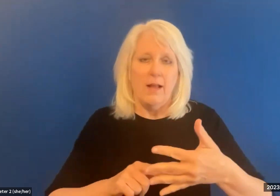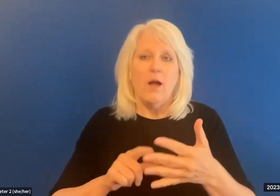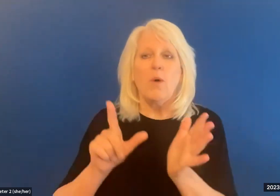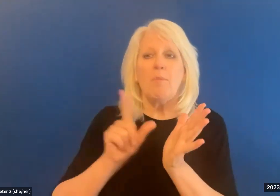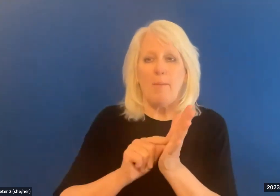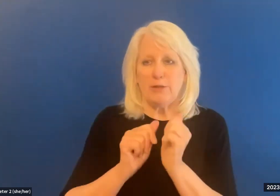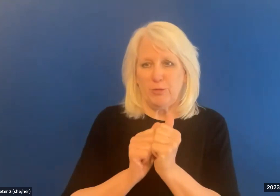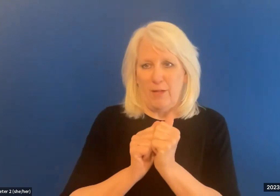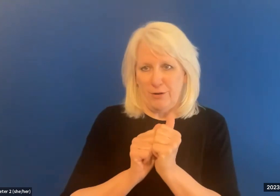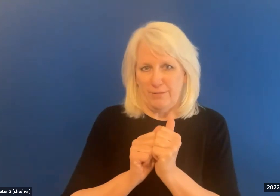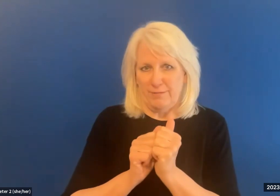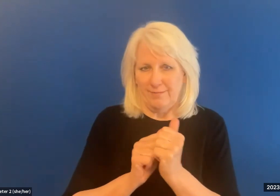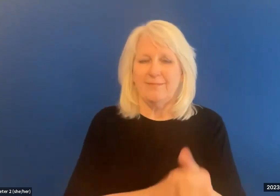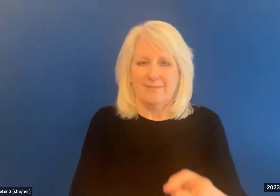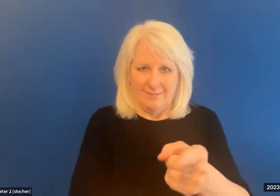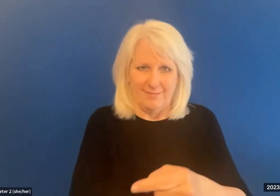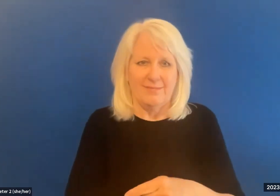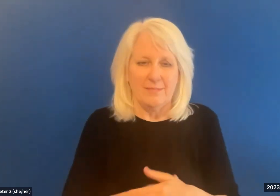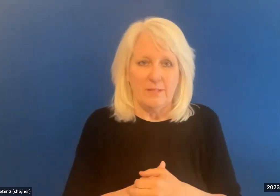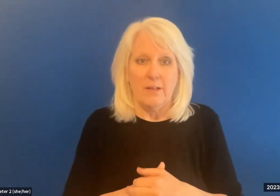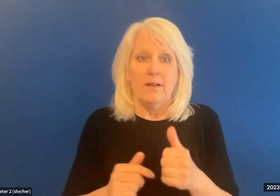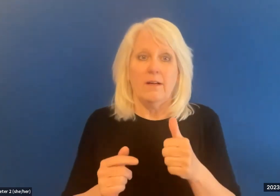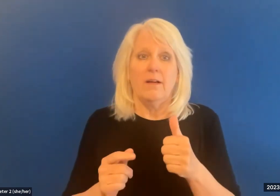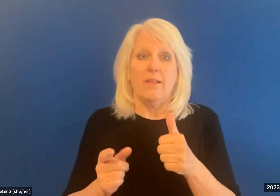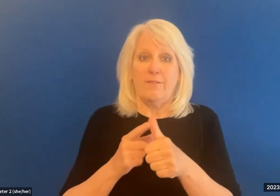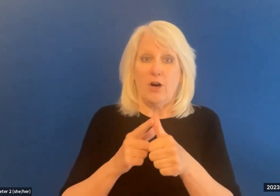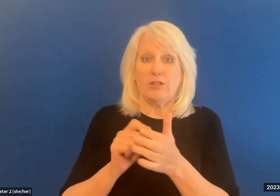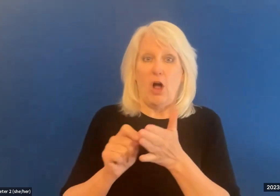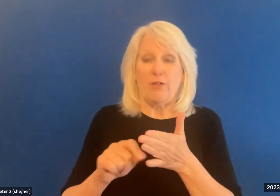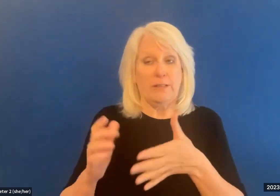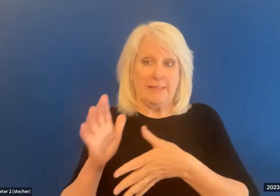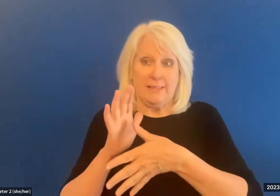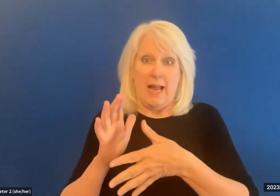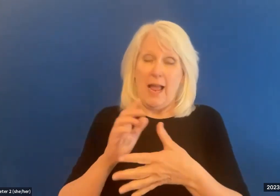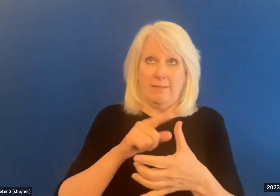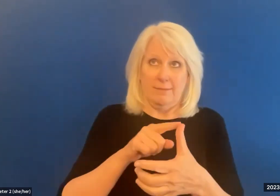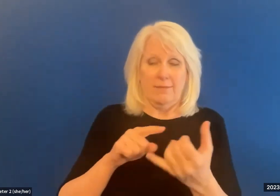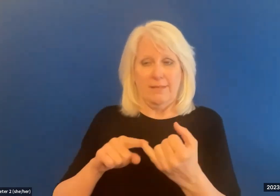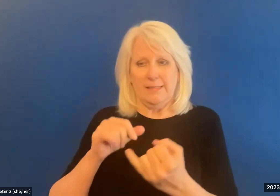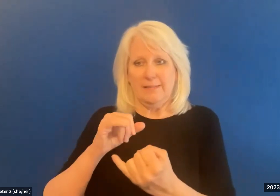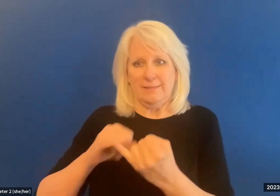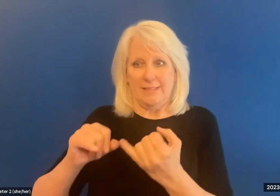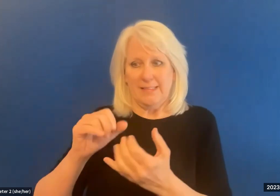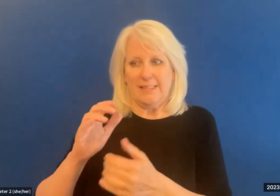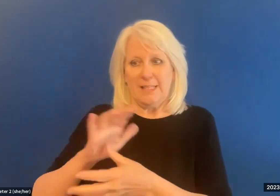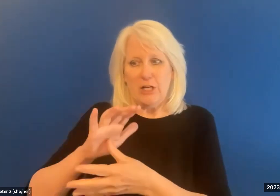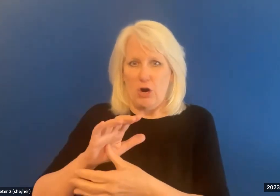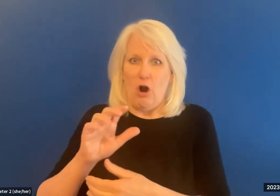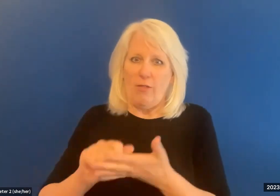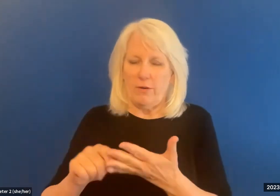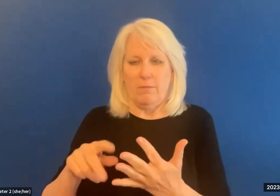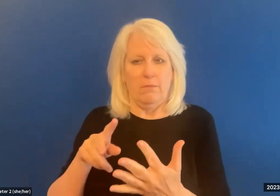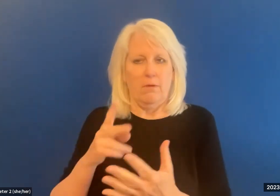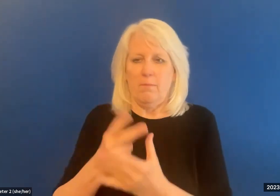we are discussing today. I especially want to thank the first author and senior author who have been mentors to me. It has been an amazing